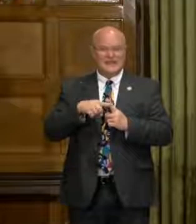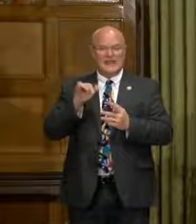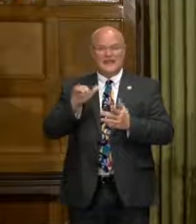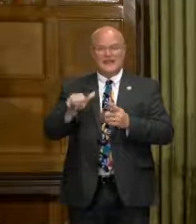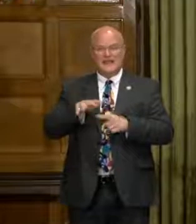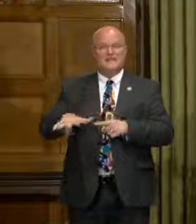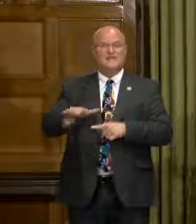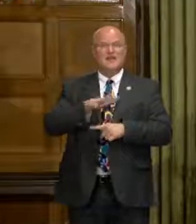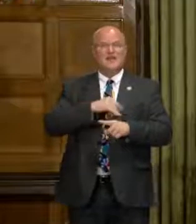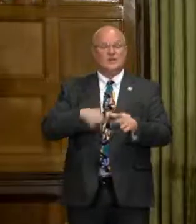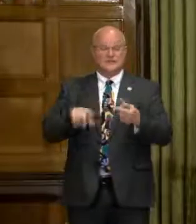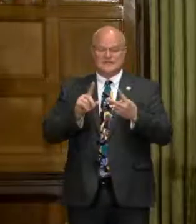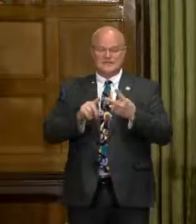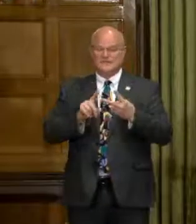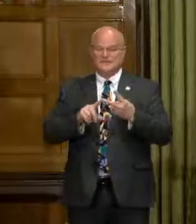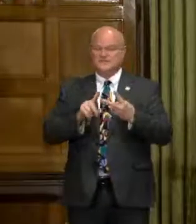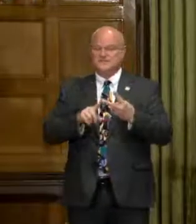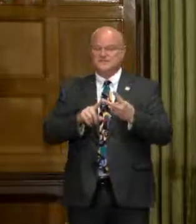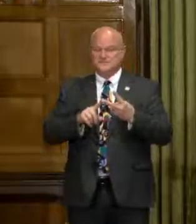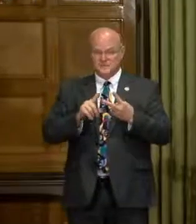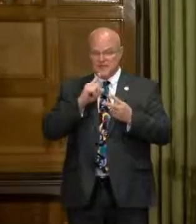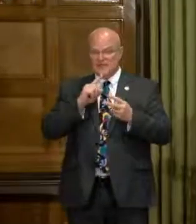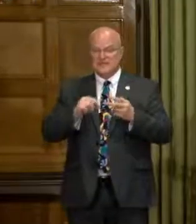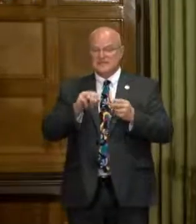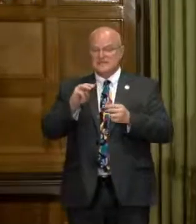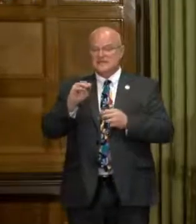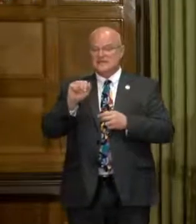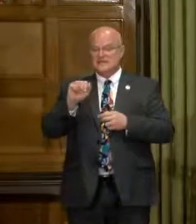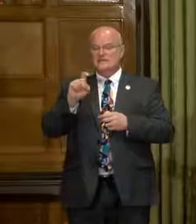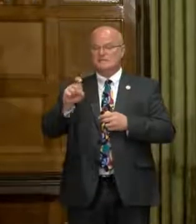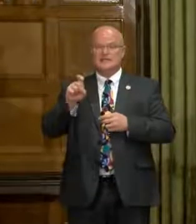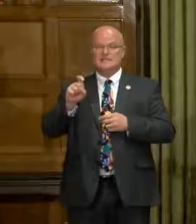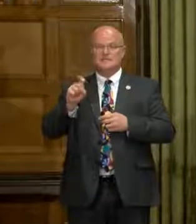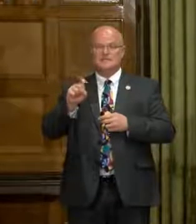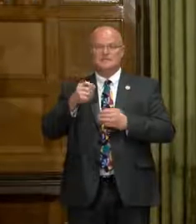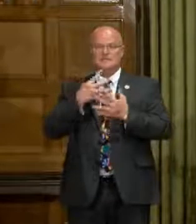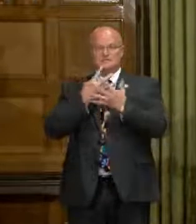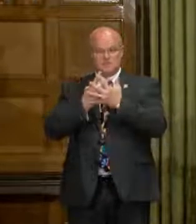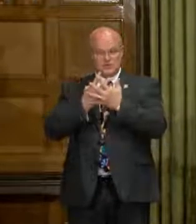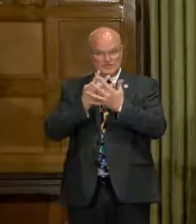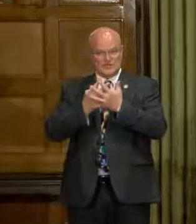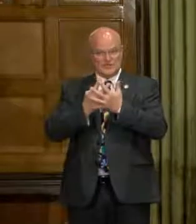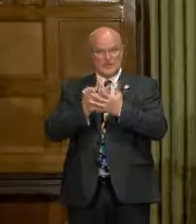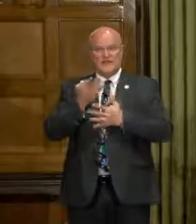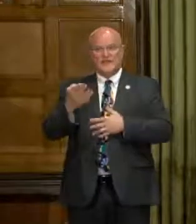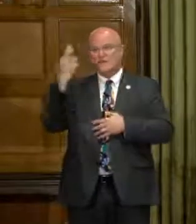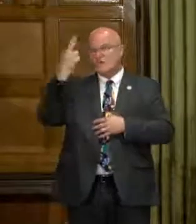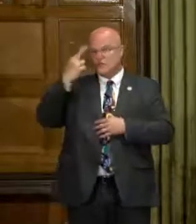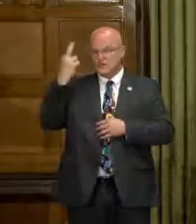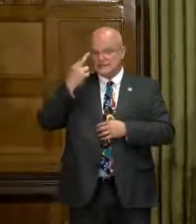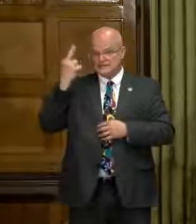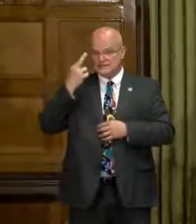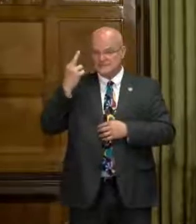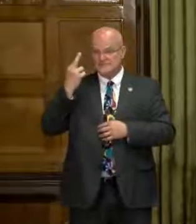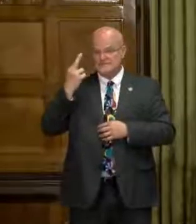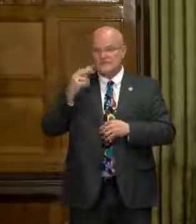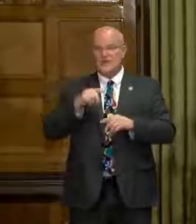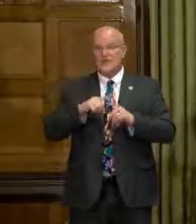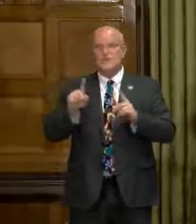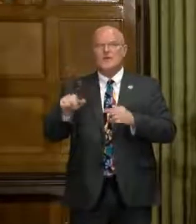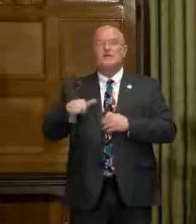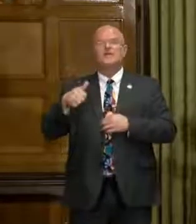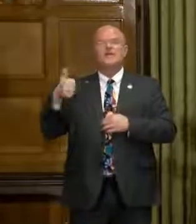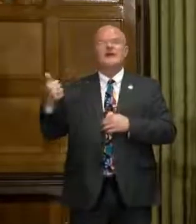that environment. Secondly, it is a maximum security facility and they're there for a reason. But